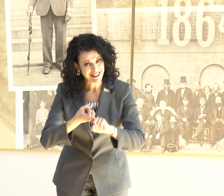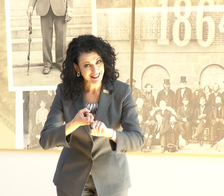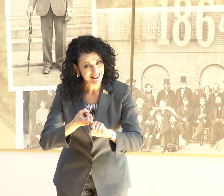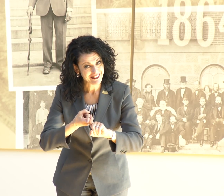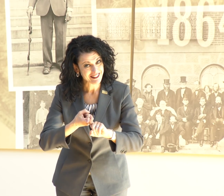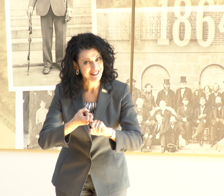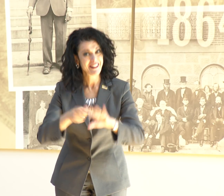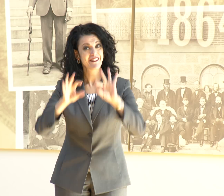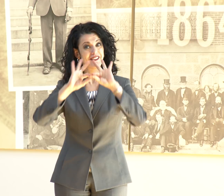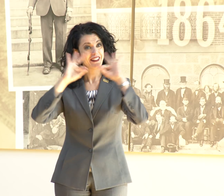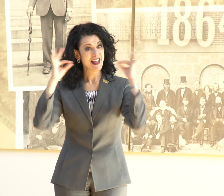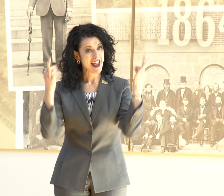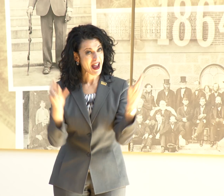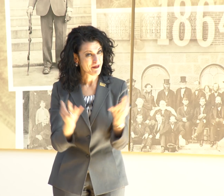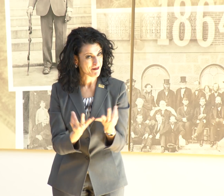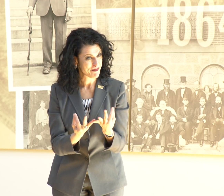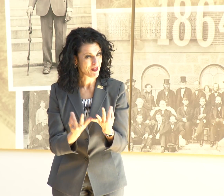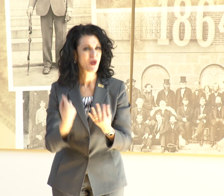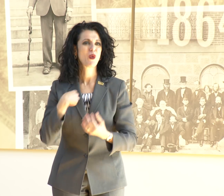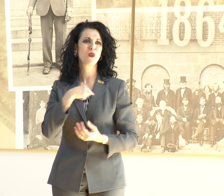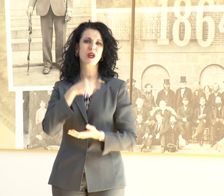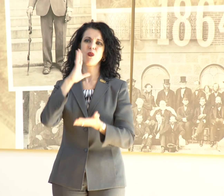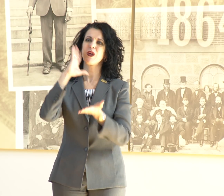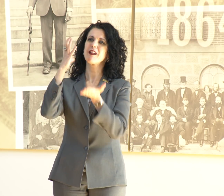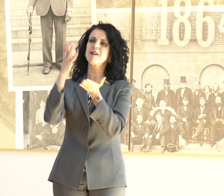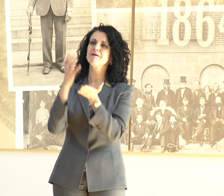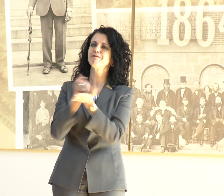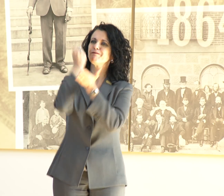Now, those who are gathered today, friends and family,